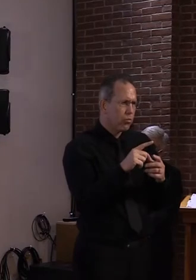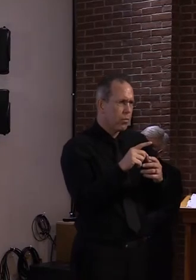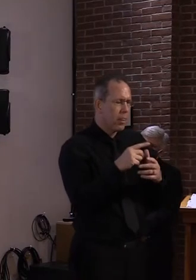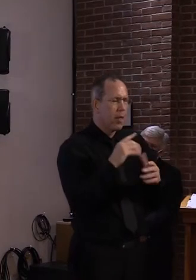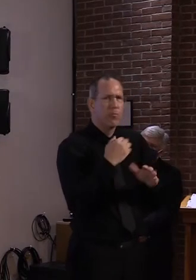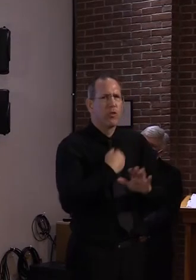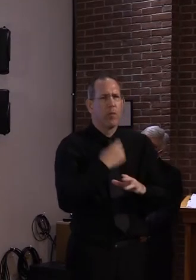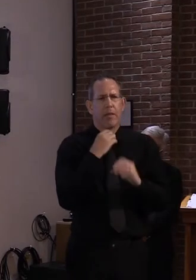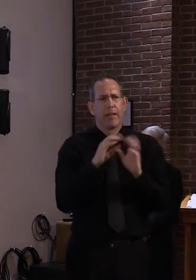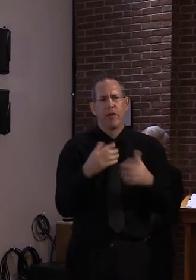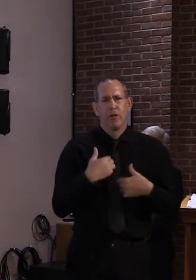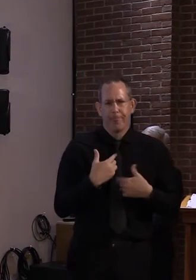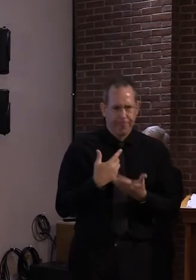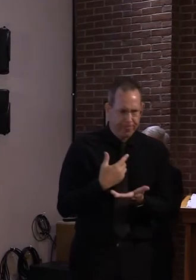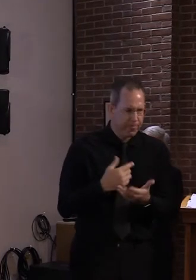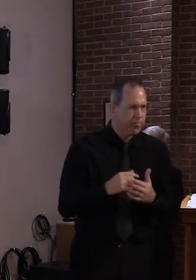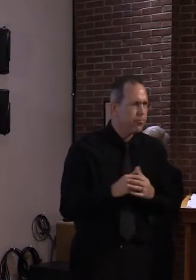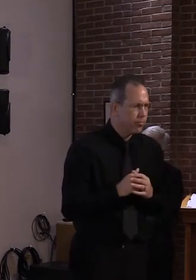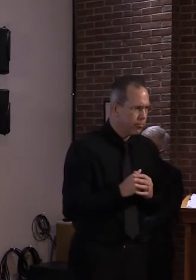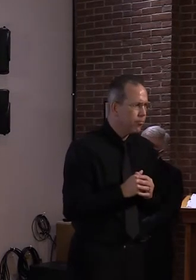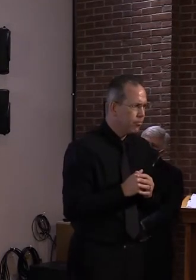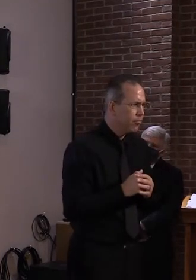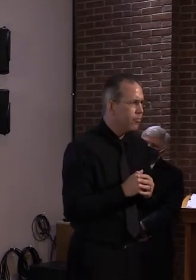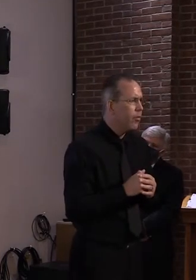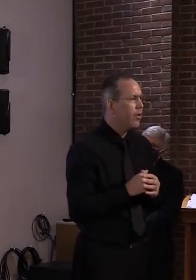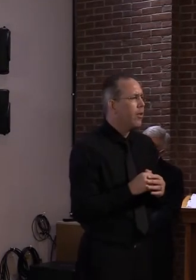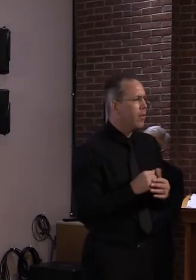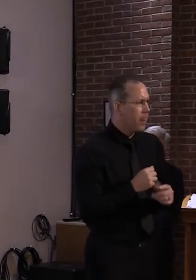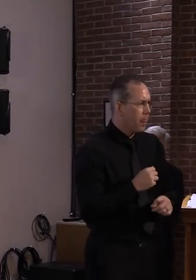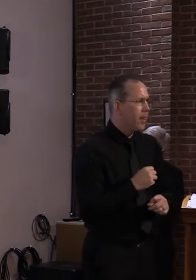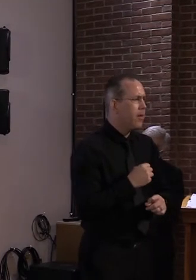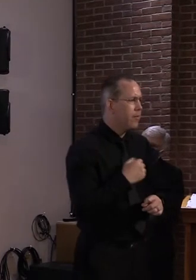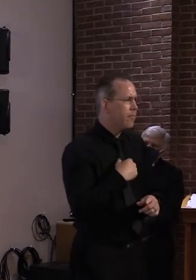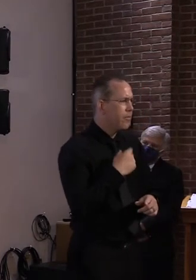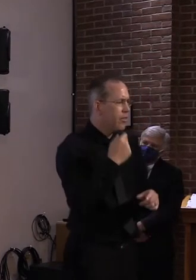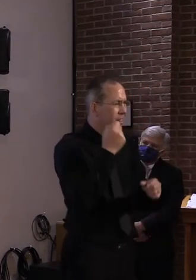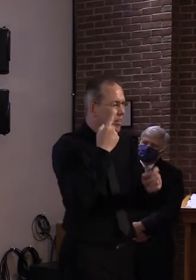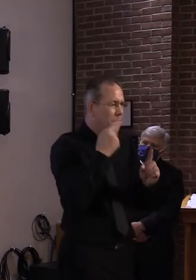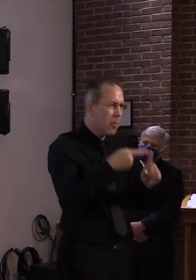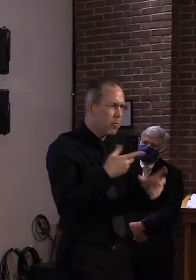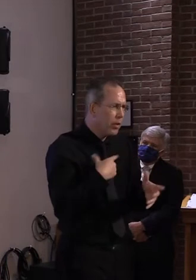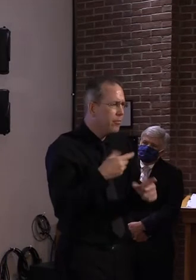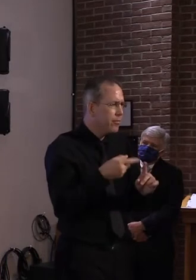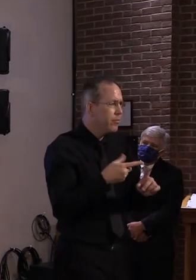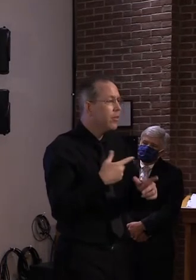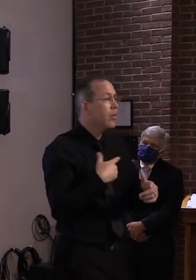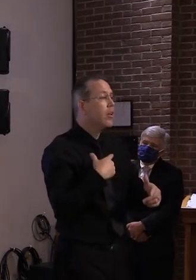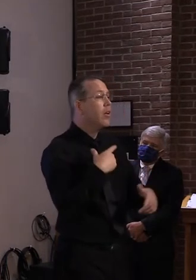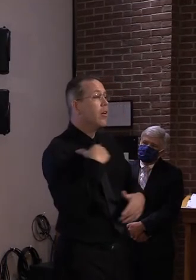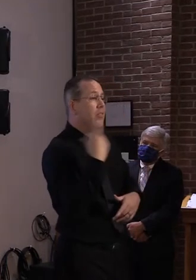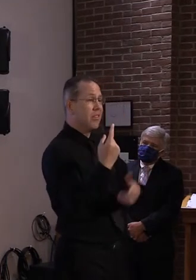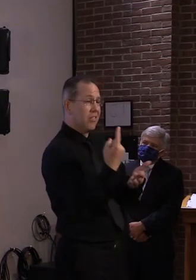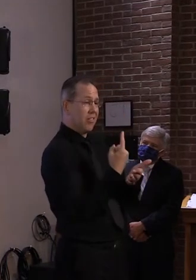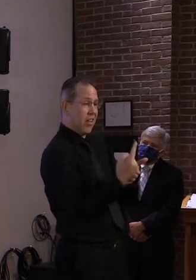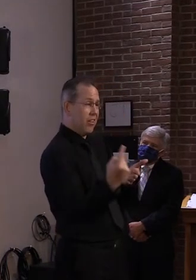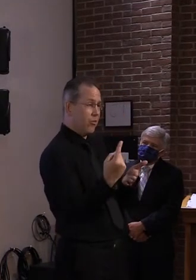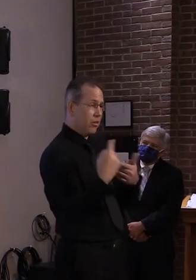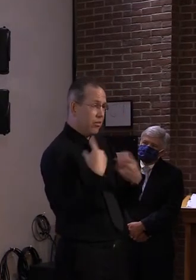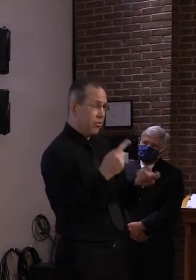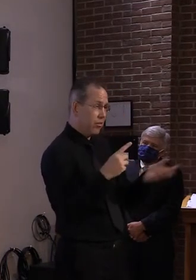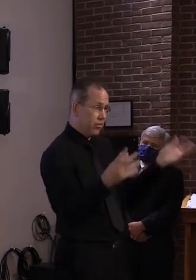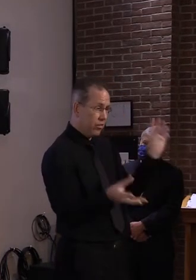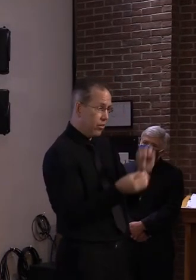But that's what I was just thinking. If there are 50s in the last week, and 1 in 5 of them are